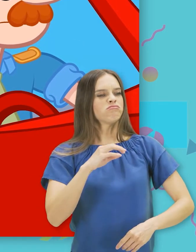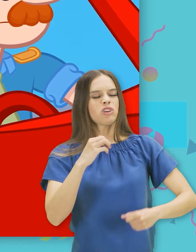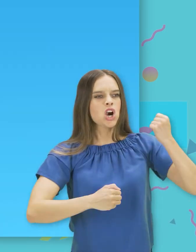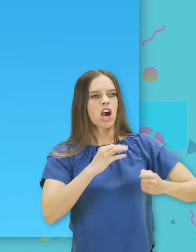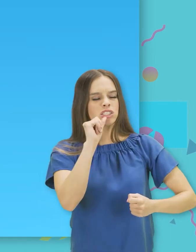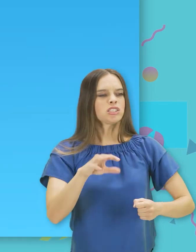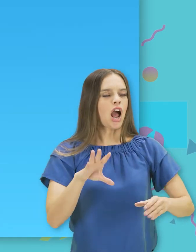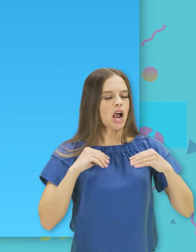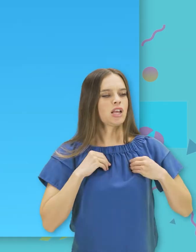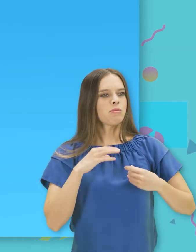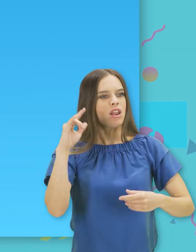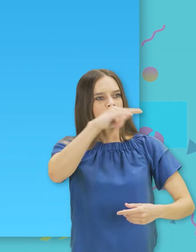So we can stop them